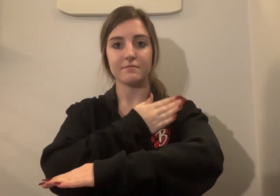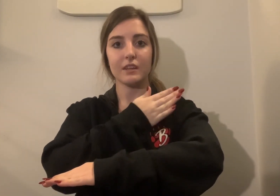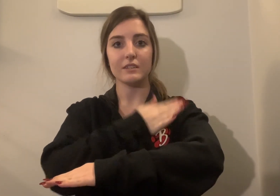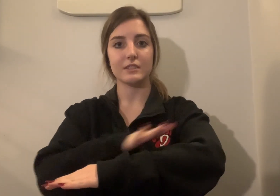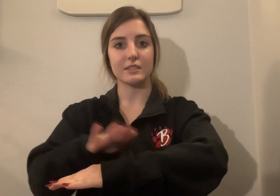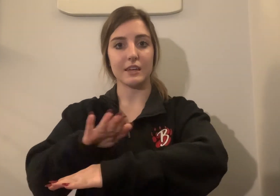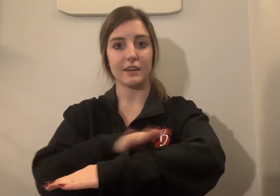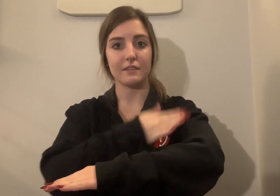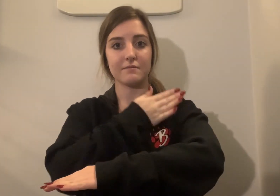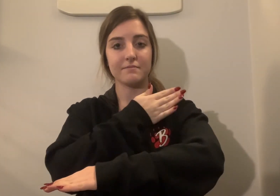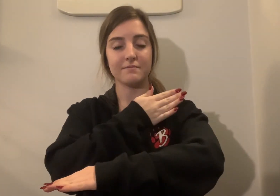Singing.